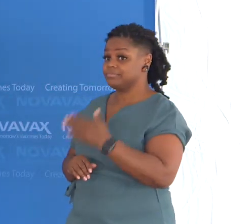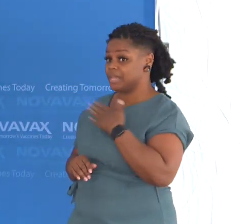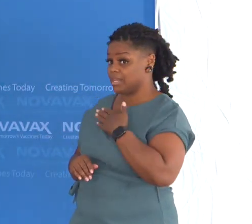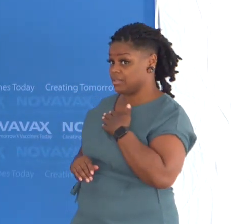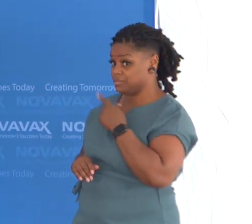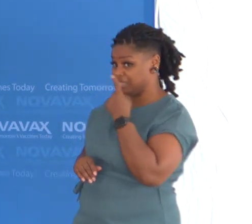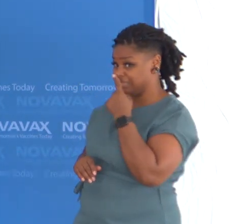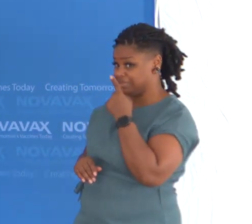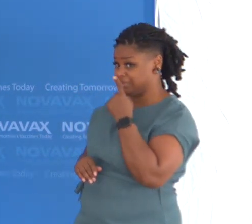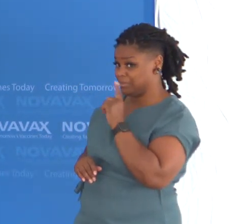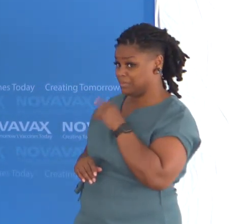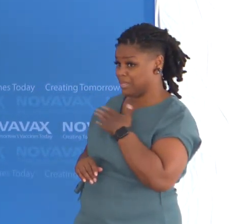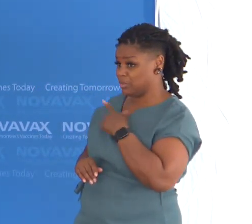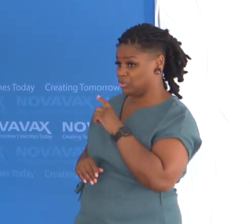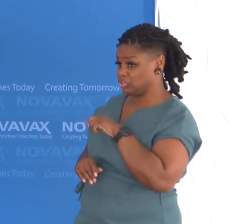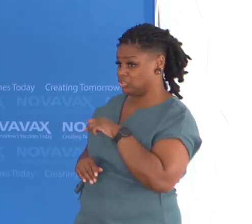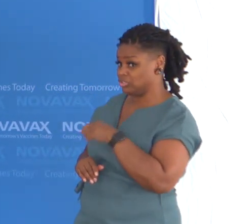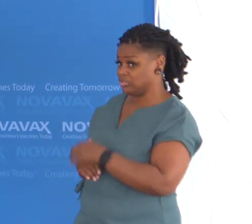Right here, right? What was your question?